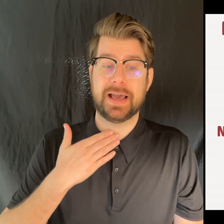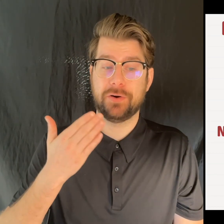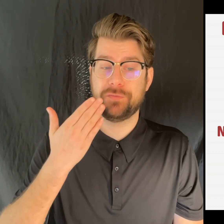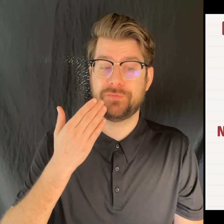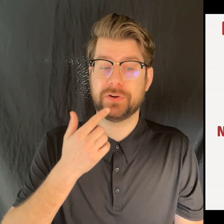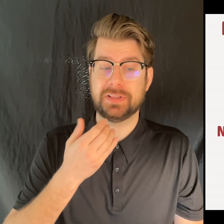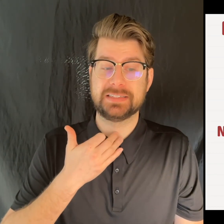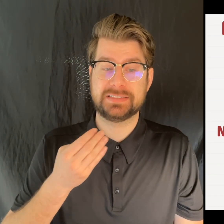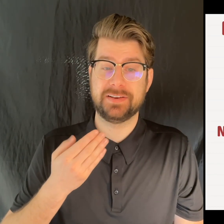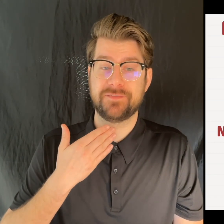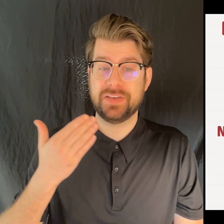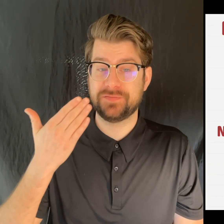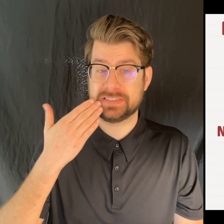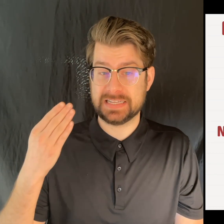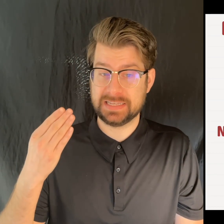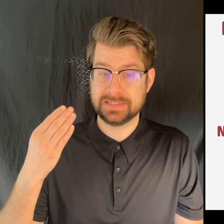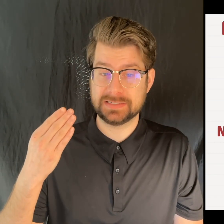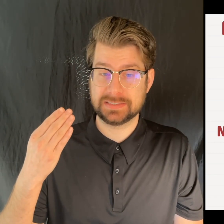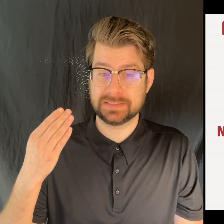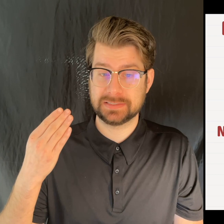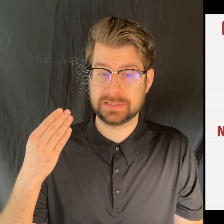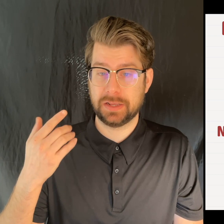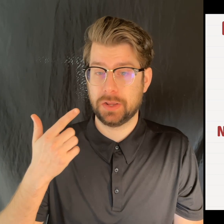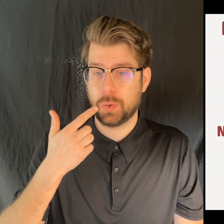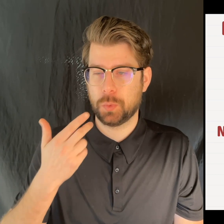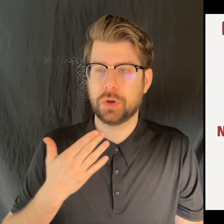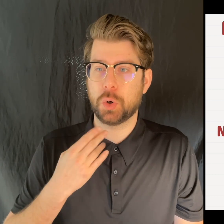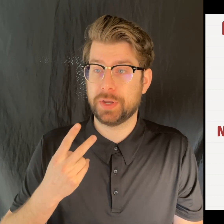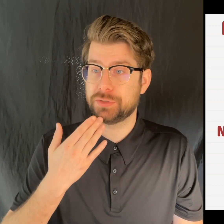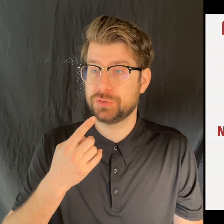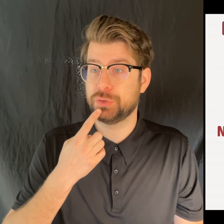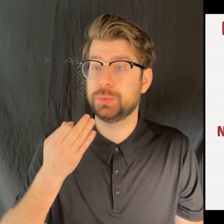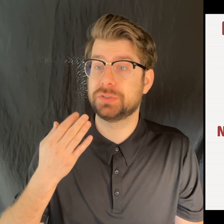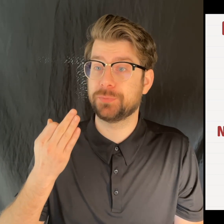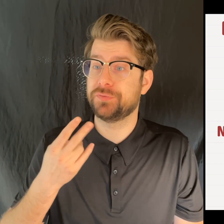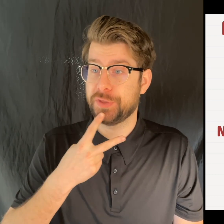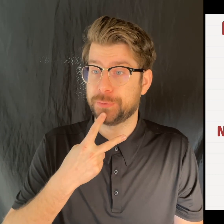Now, for lesson 15, we're going to do some review.